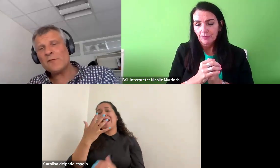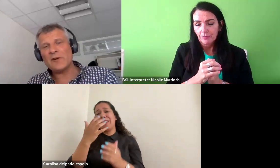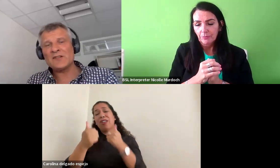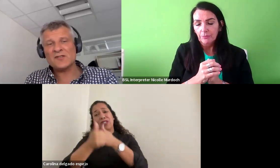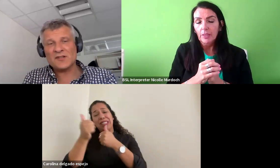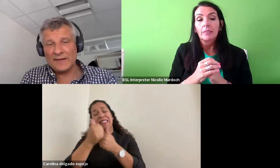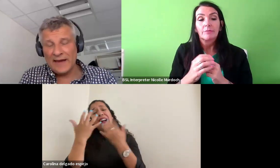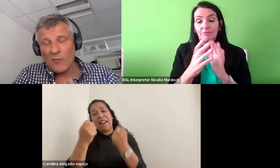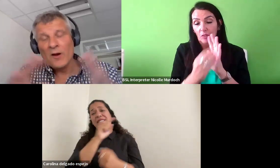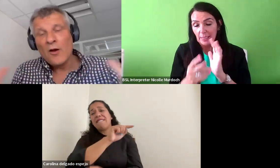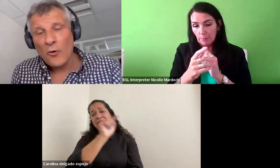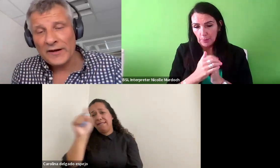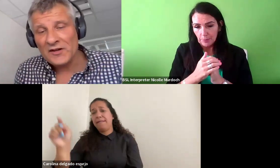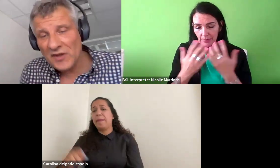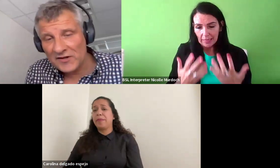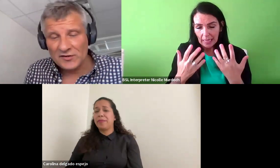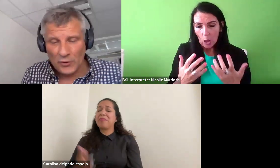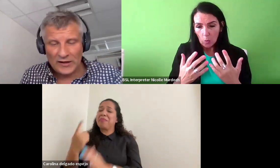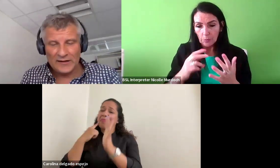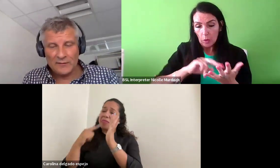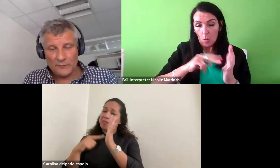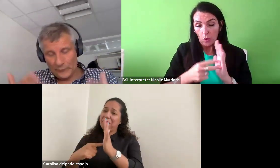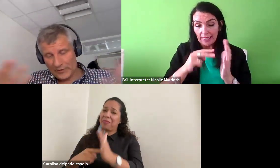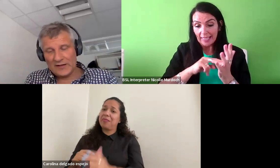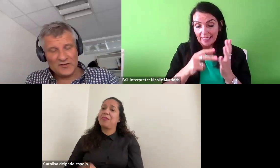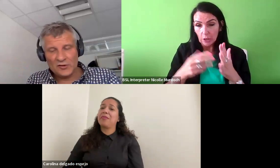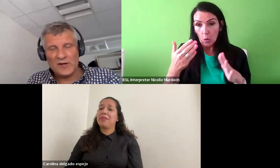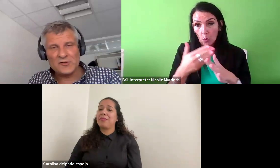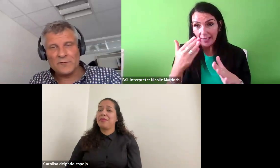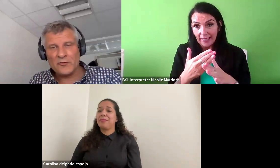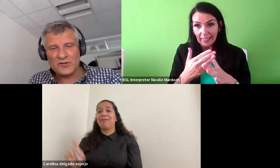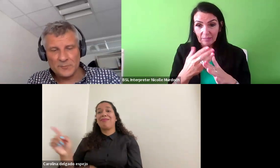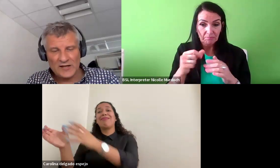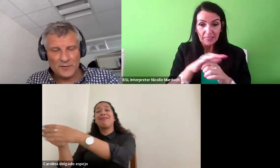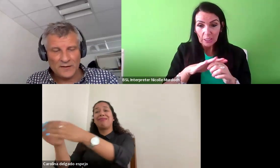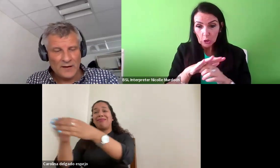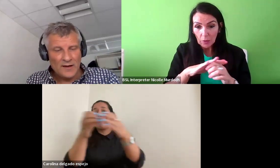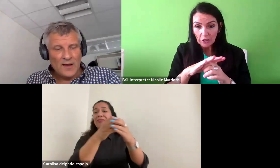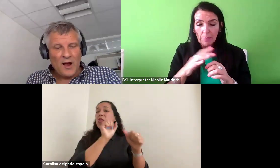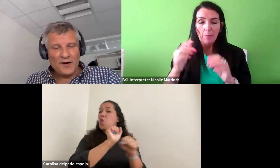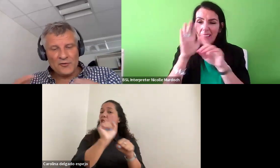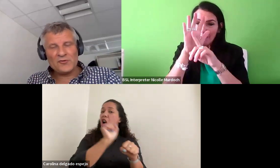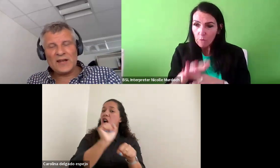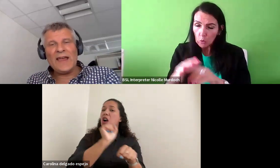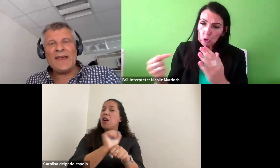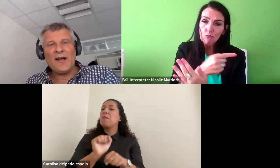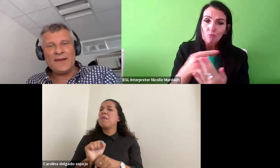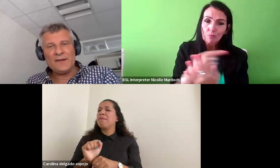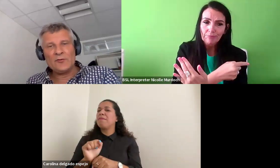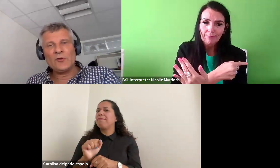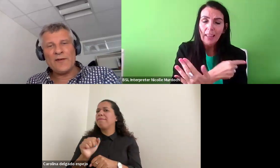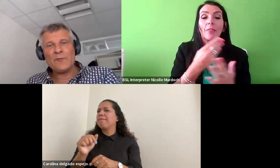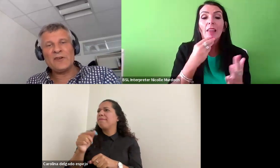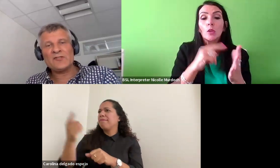we see, for instance, is that now organizations working in particular situations of forced displacement are using